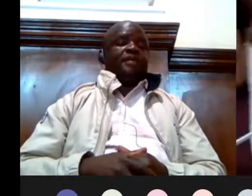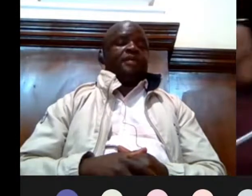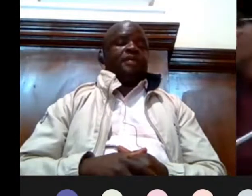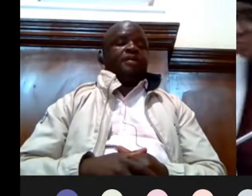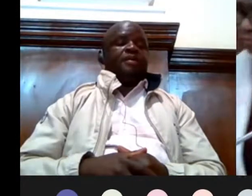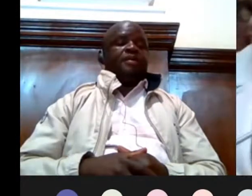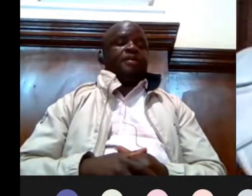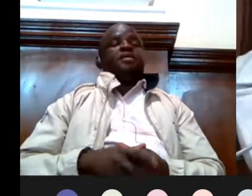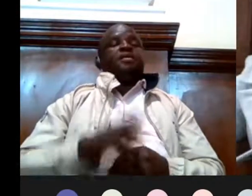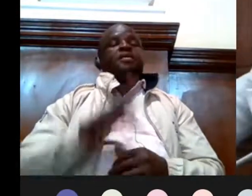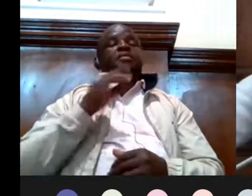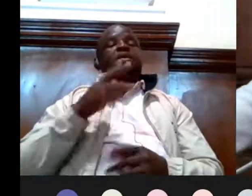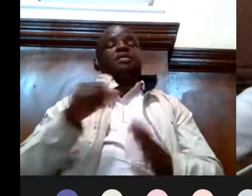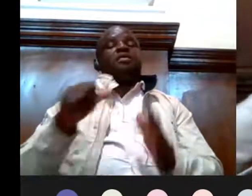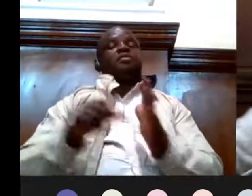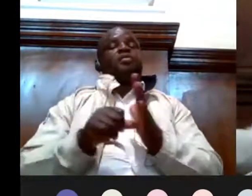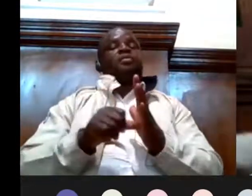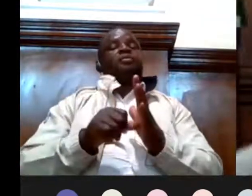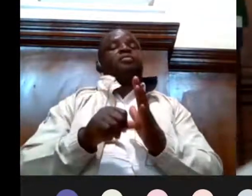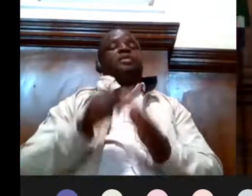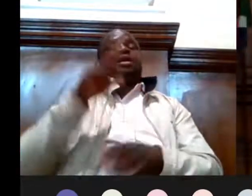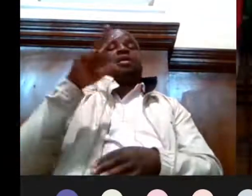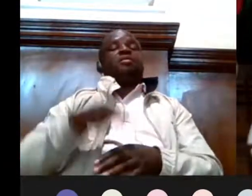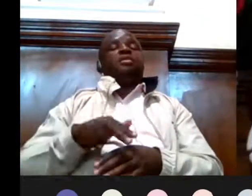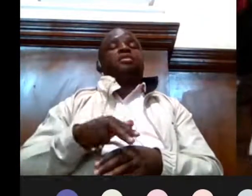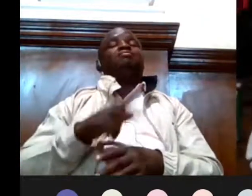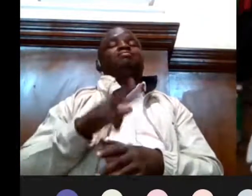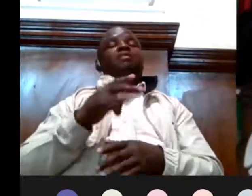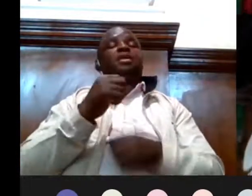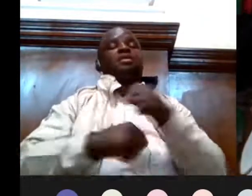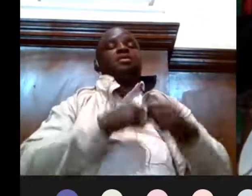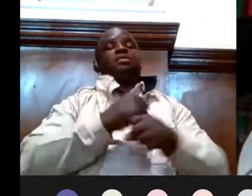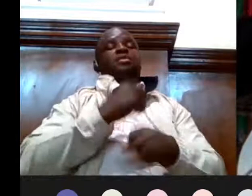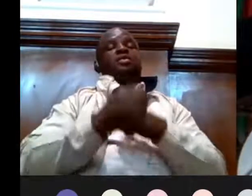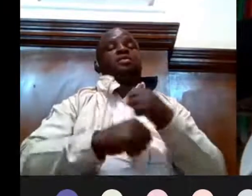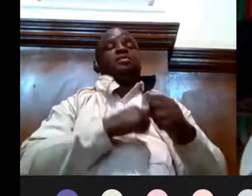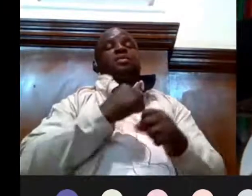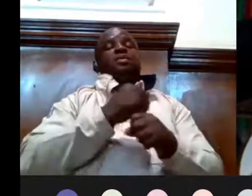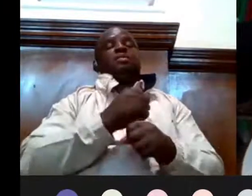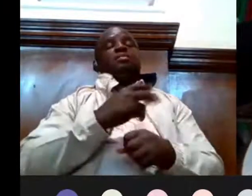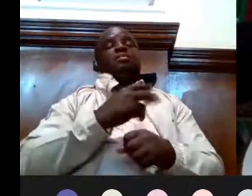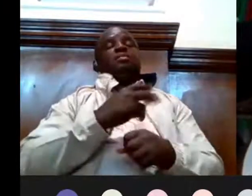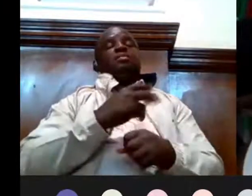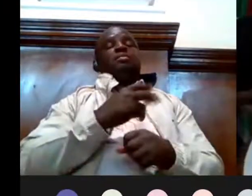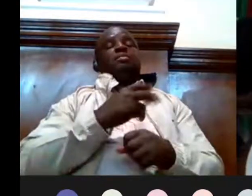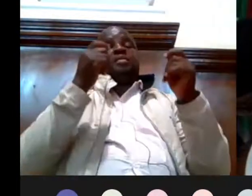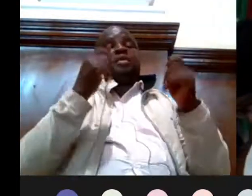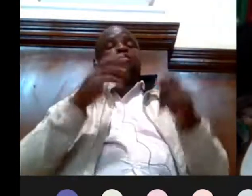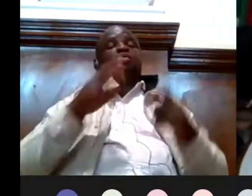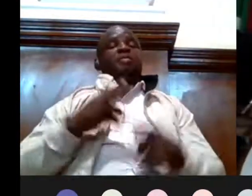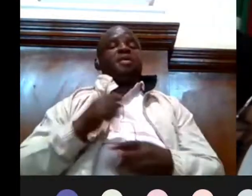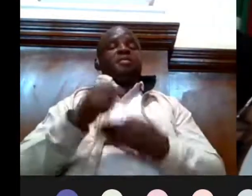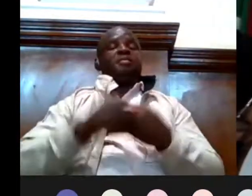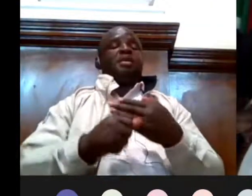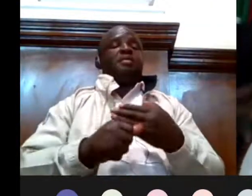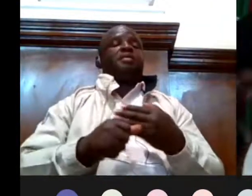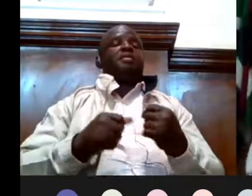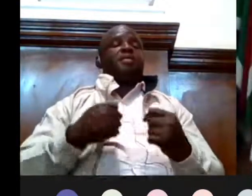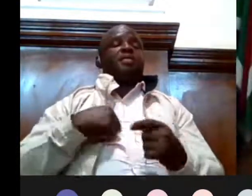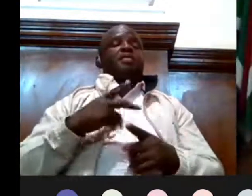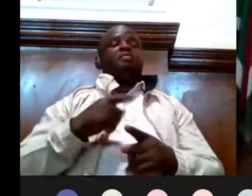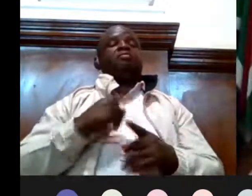in August, our country marks Women's Month. We also set time aside to pay tribute to more